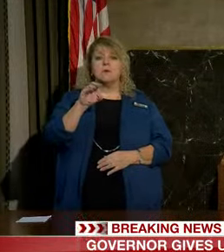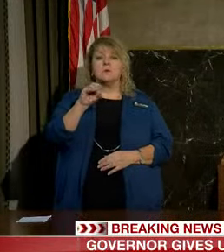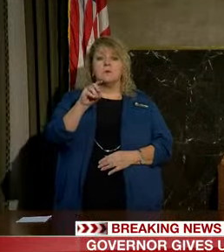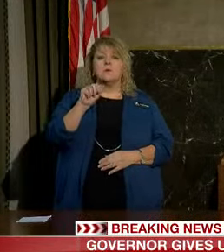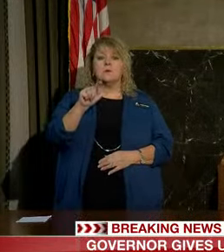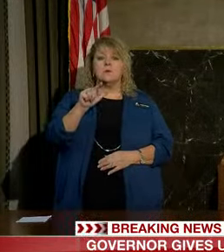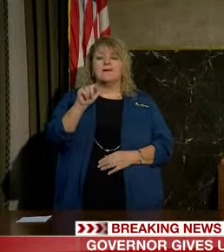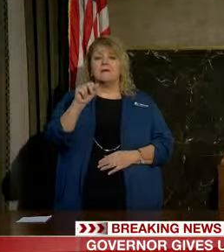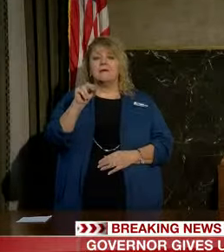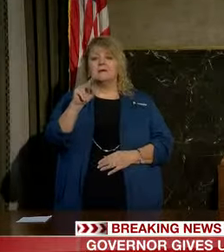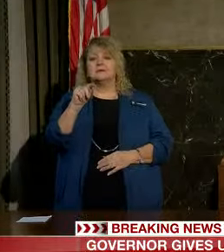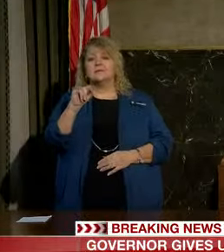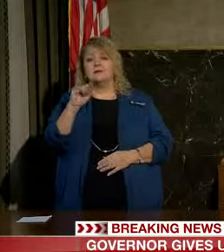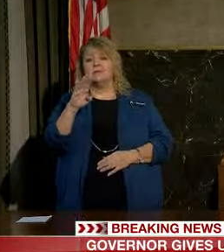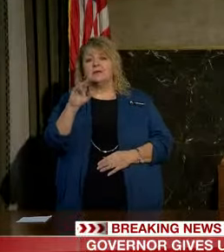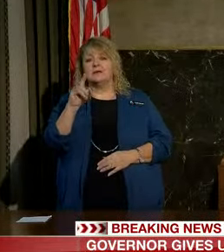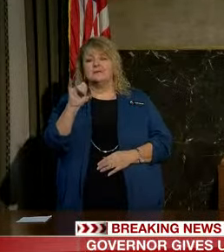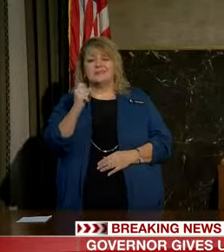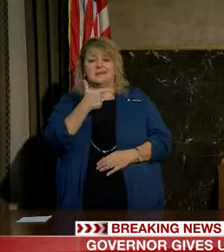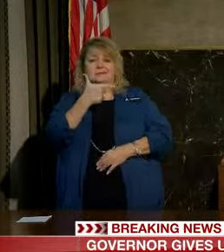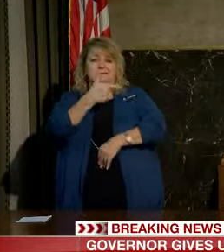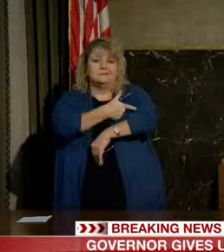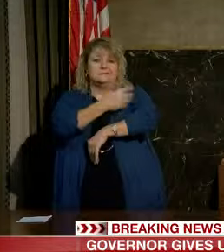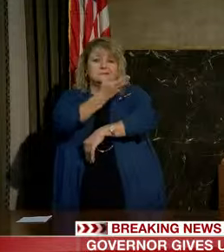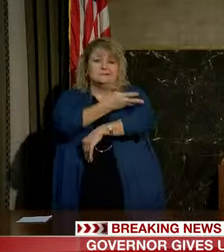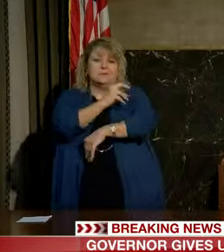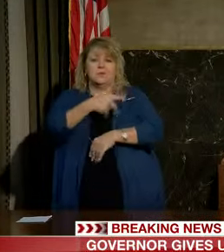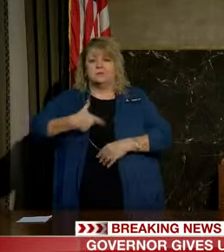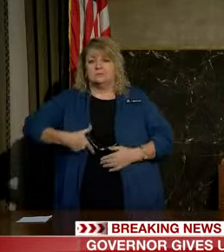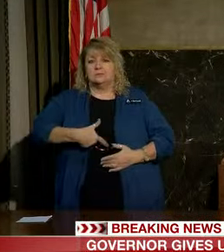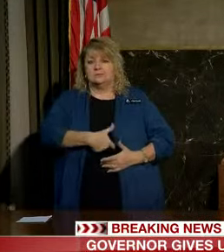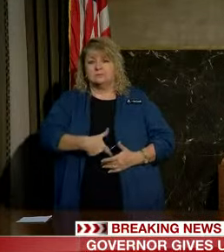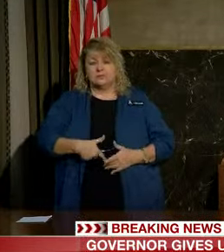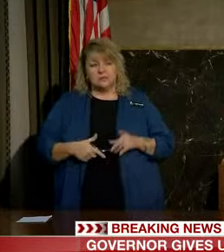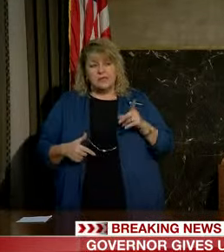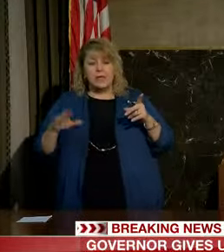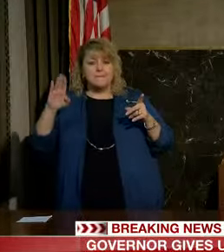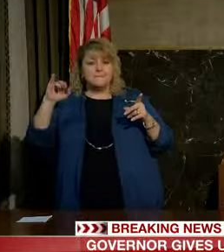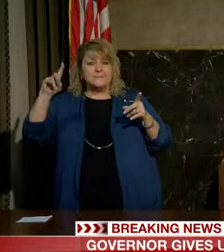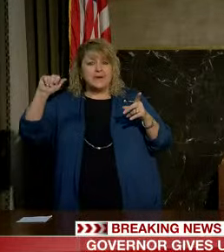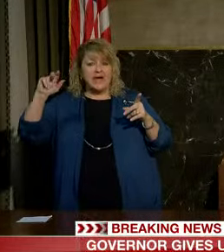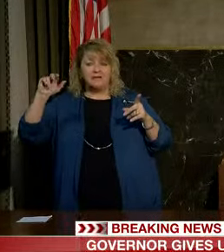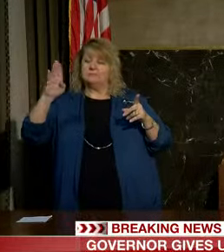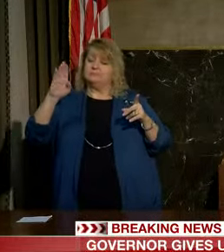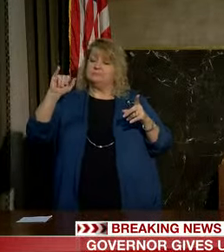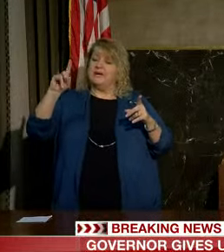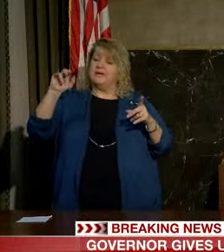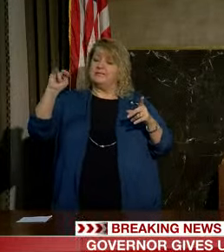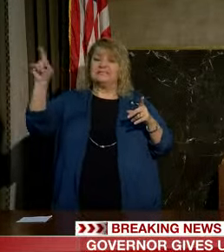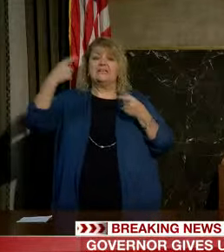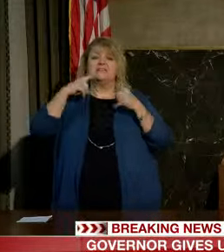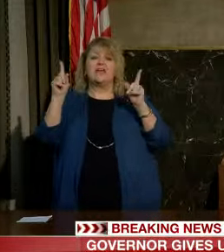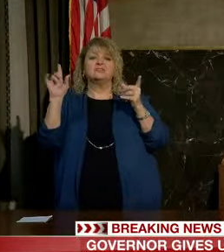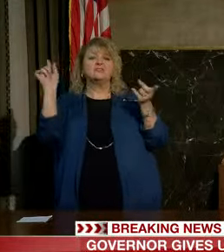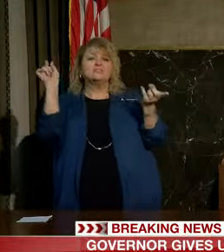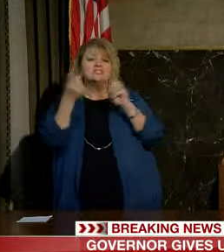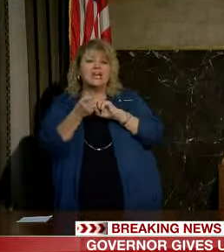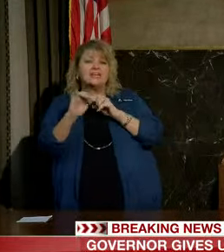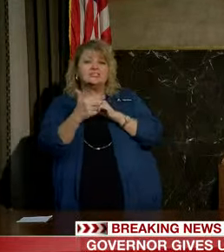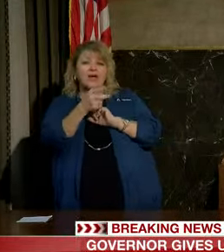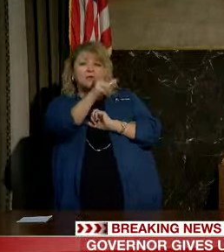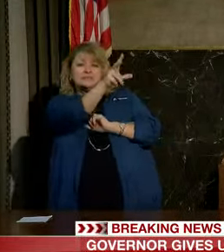any difficulty because the Biden administration announced going to be changing the way it was allocating those? Yeah, not yet.